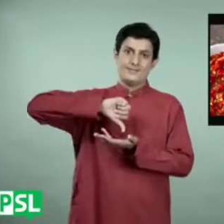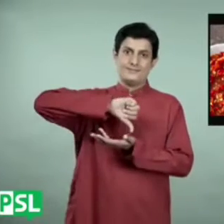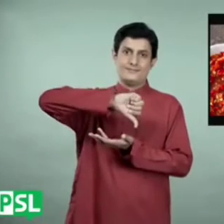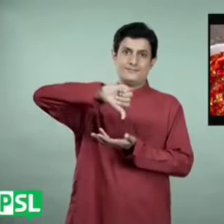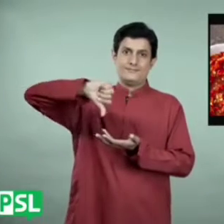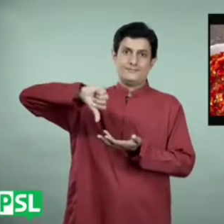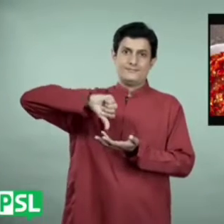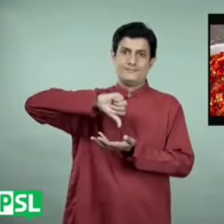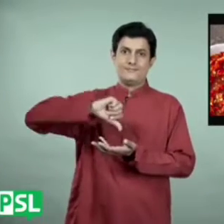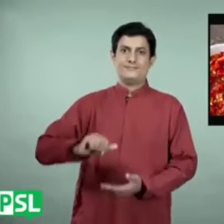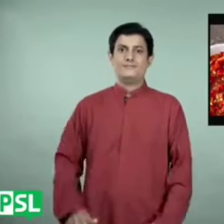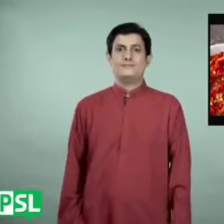Fiery chutney.